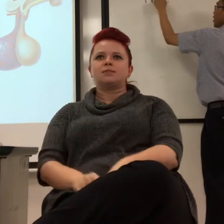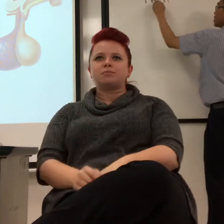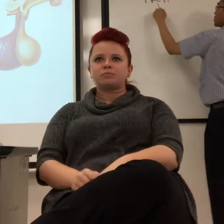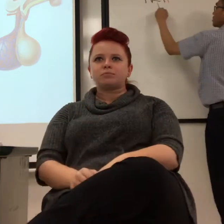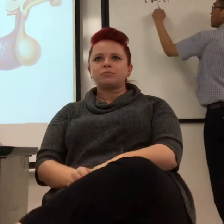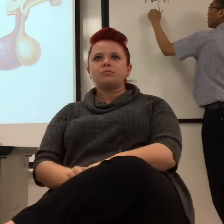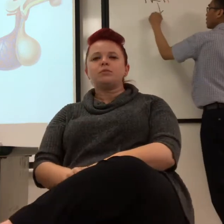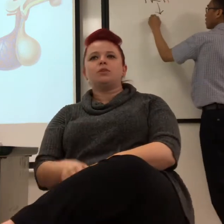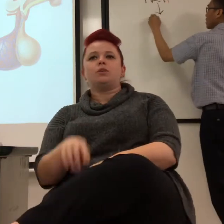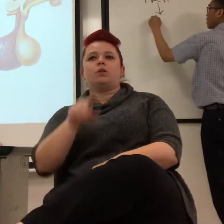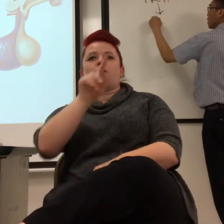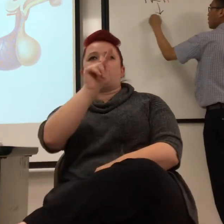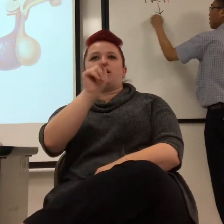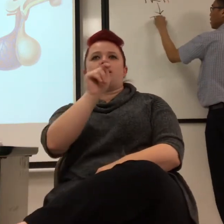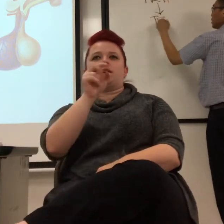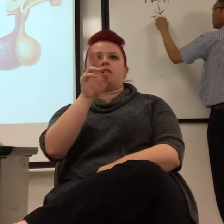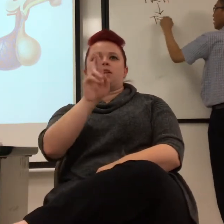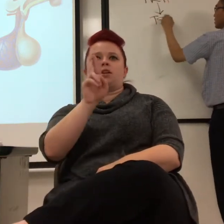TRH,